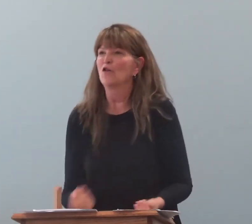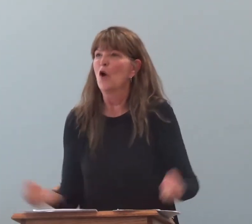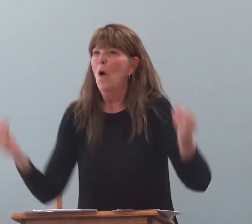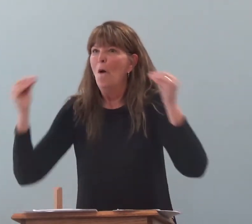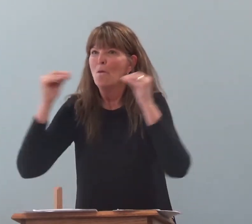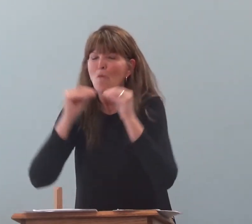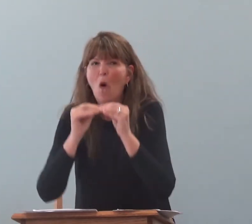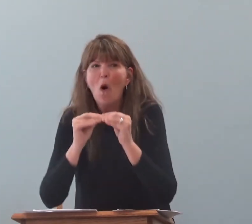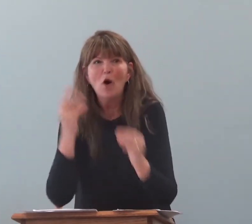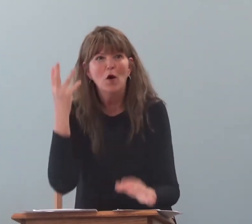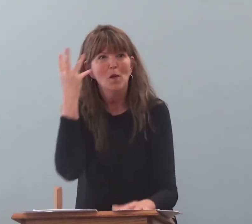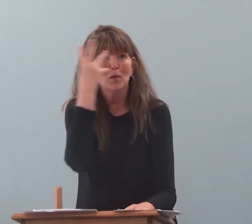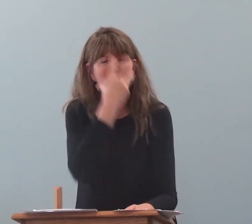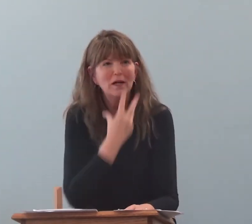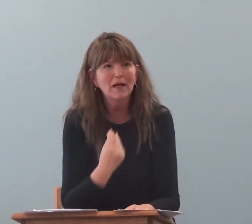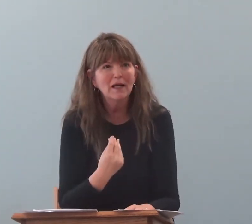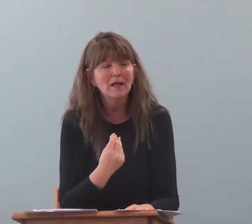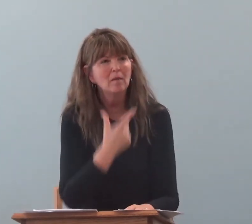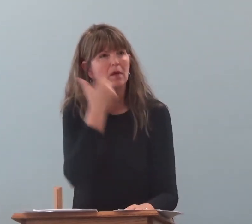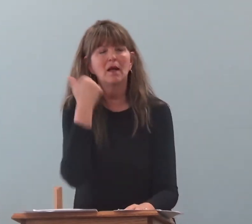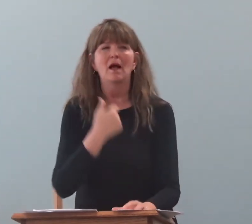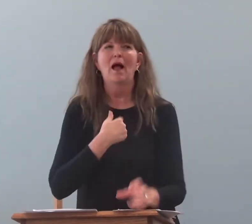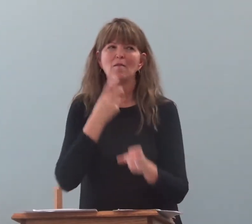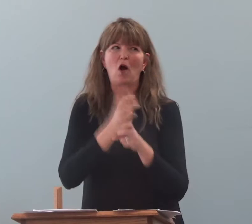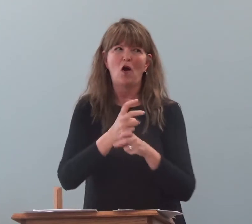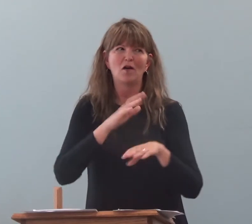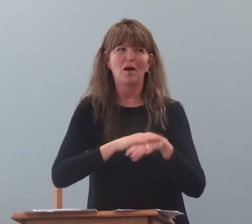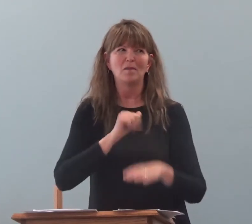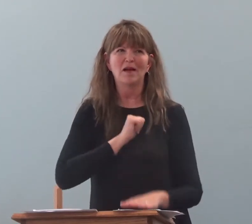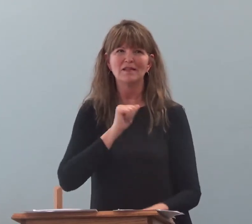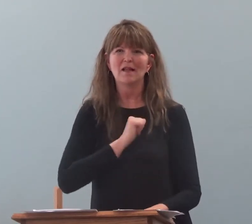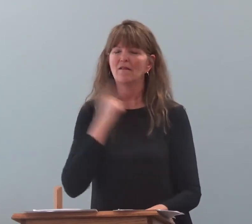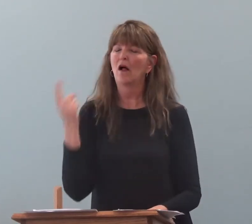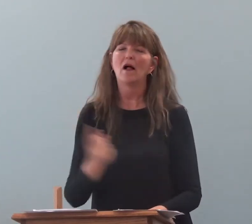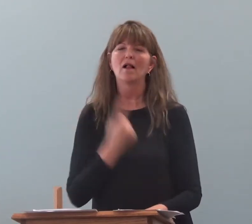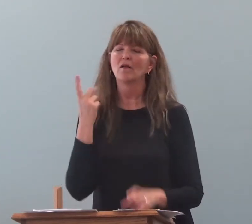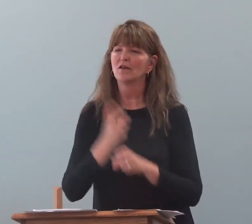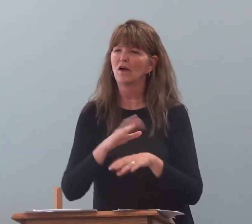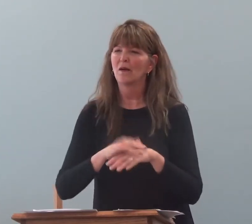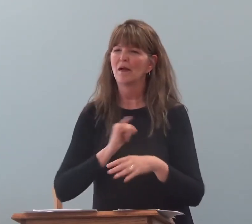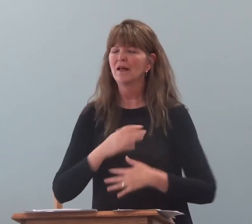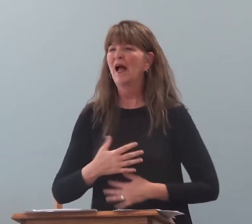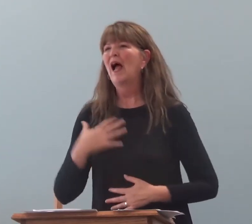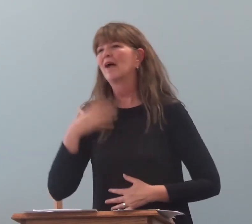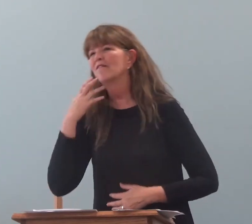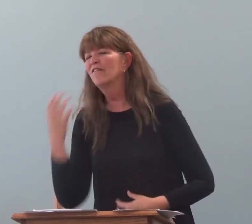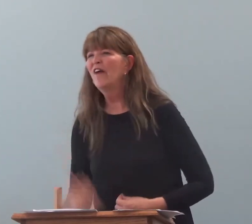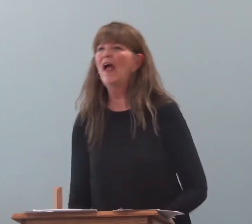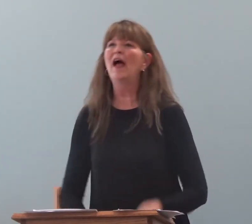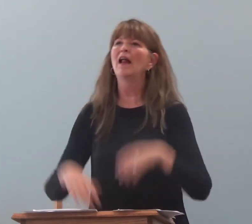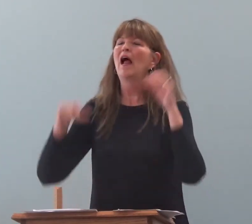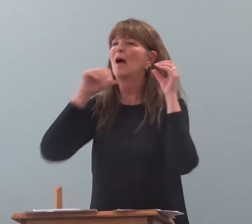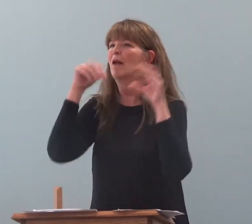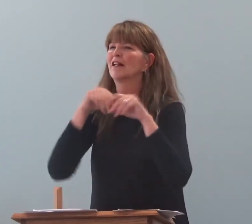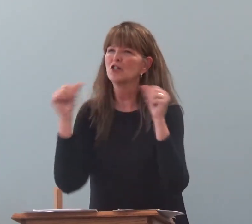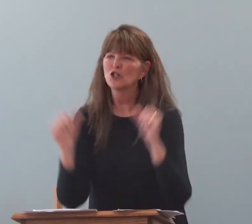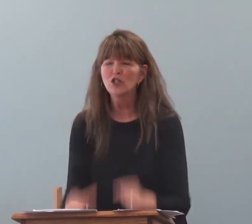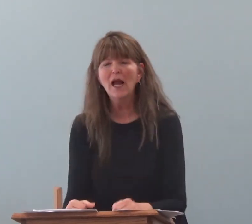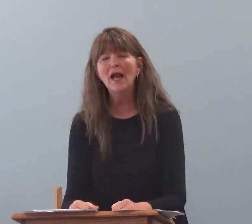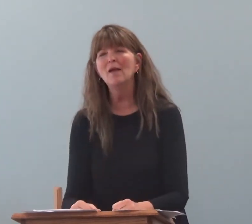the day. I felt more attractive, because I can be kind of hard on myself. I'm always hard on myself. I think I'm fat, I'm